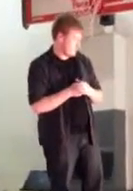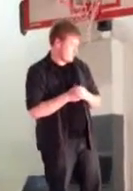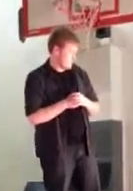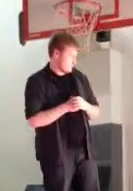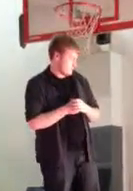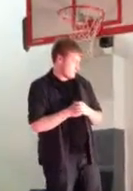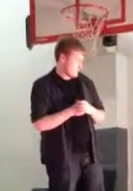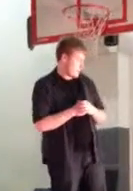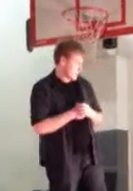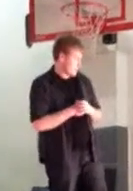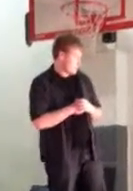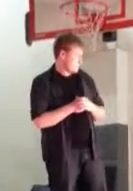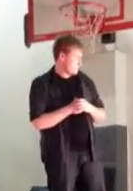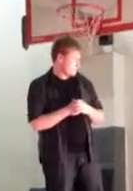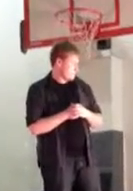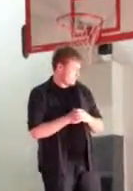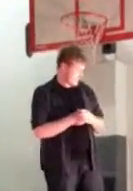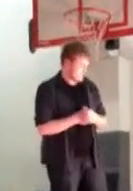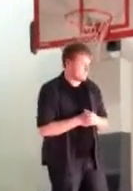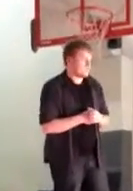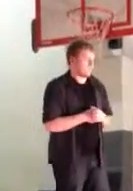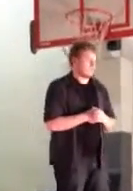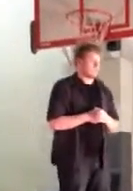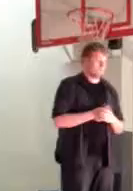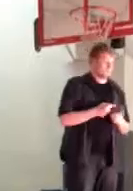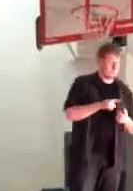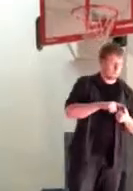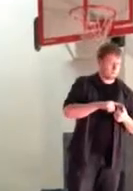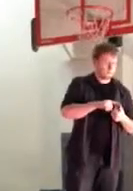to become interpreters or interpreters now.